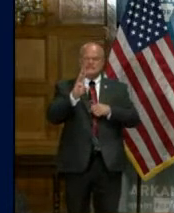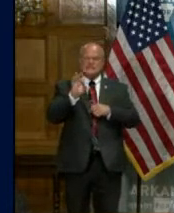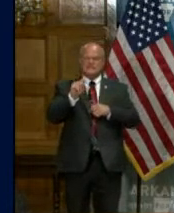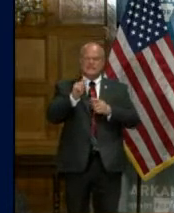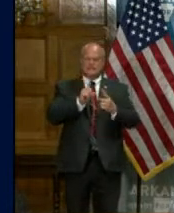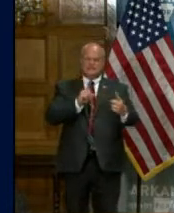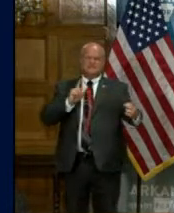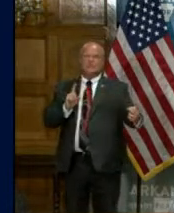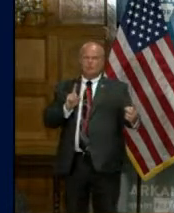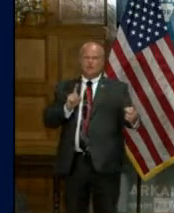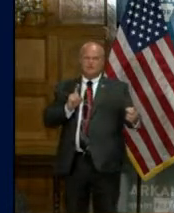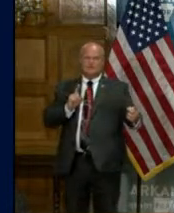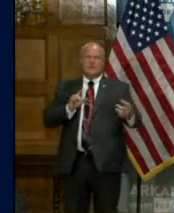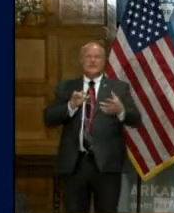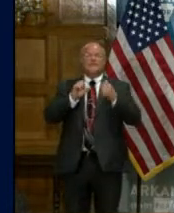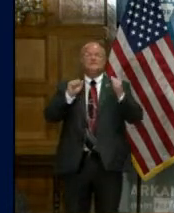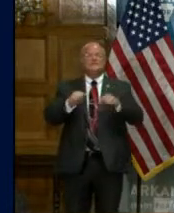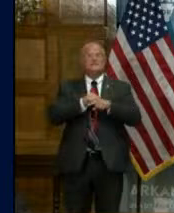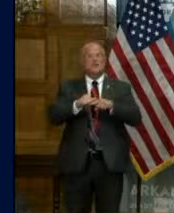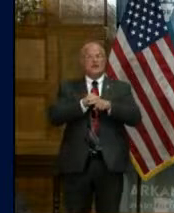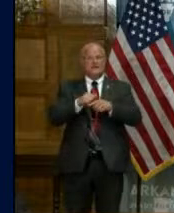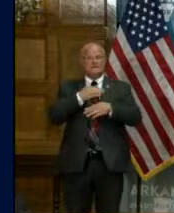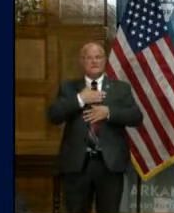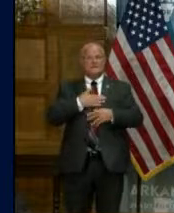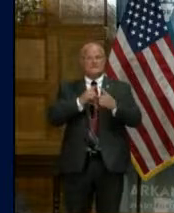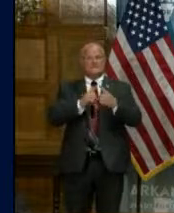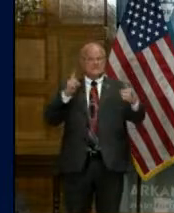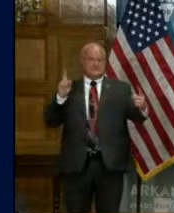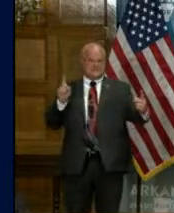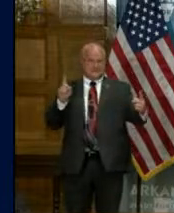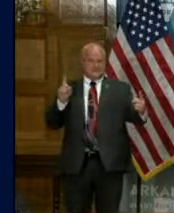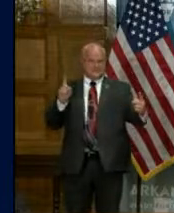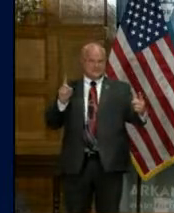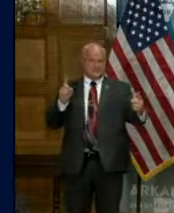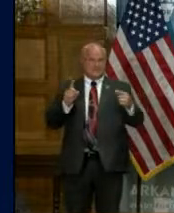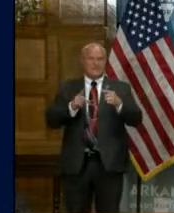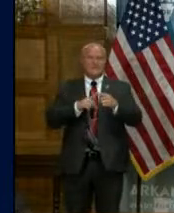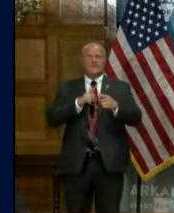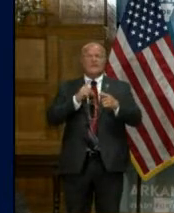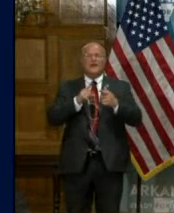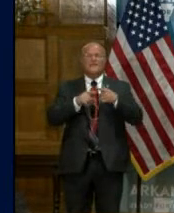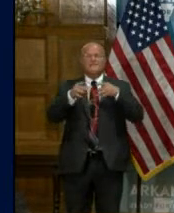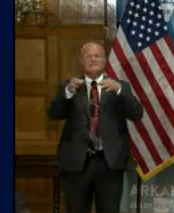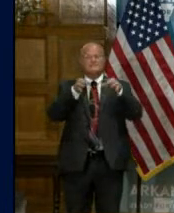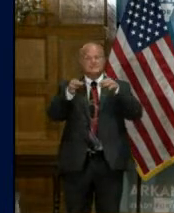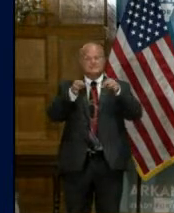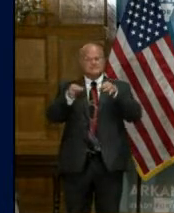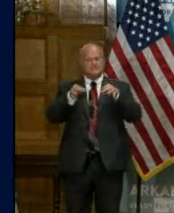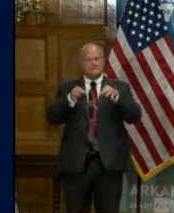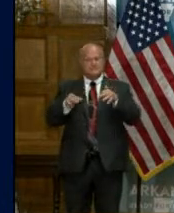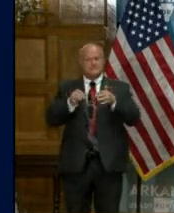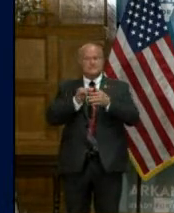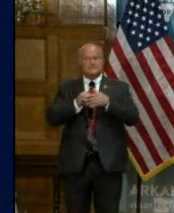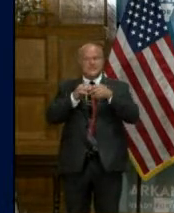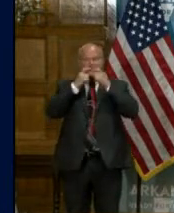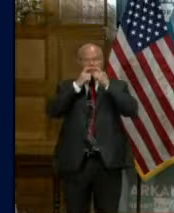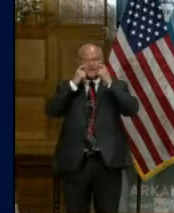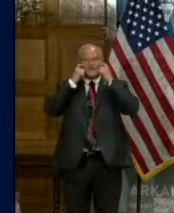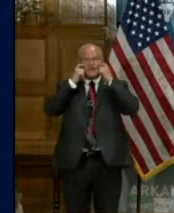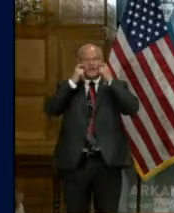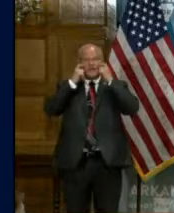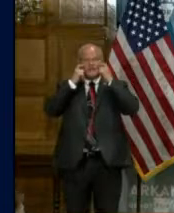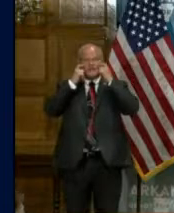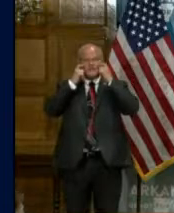or more that you can practice physical distancing. And then it goes on and describes that cloth